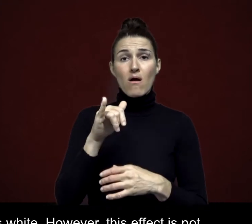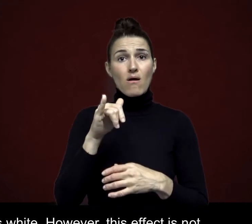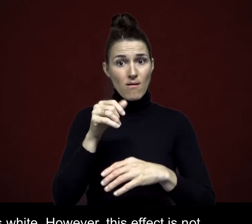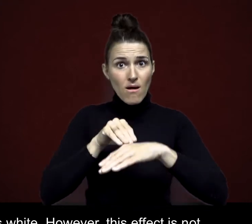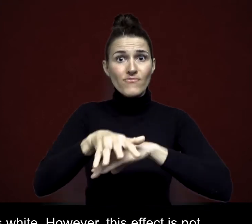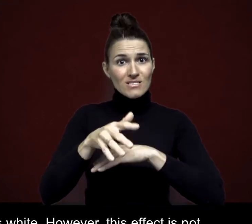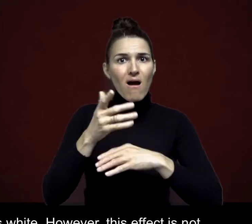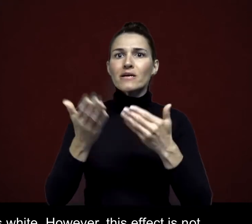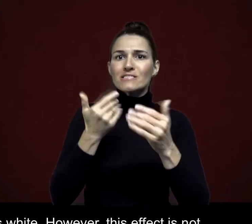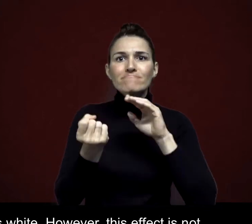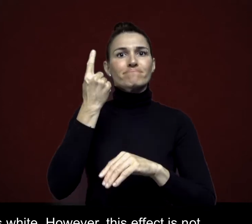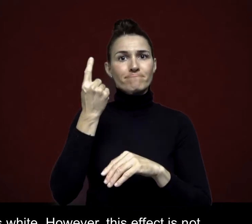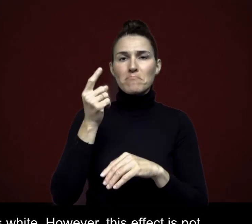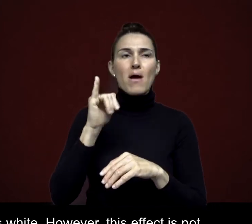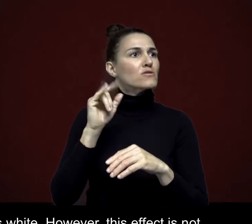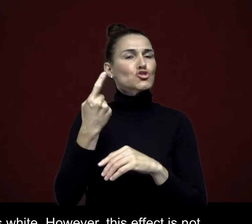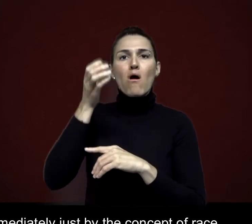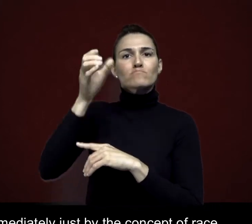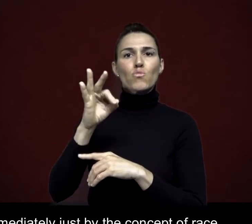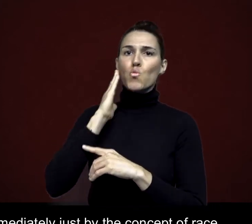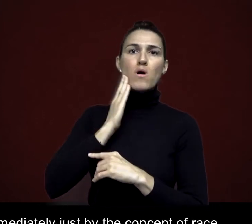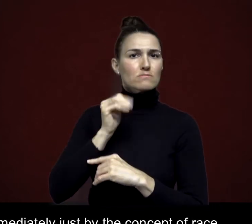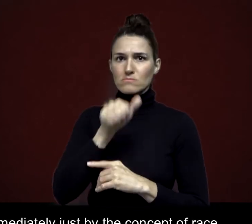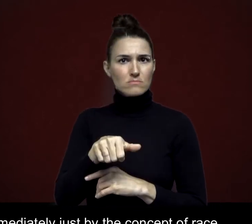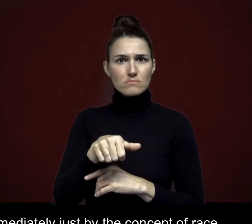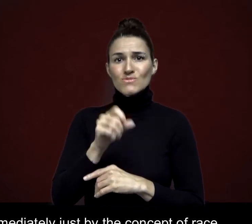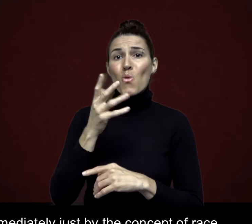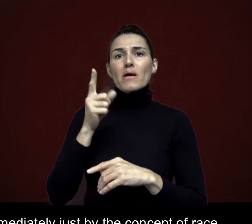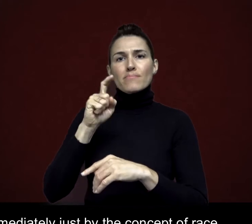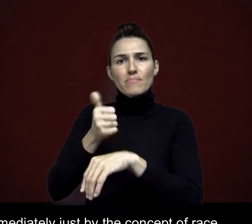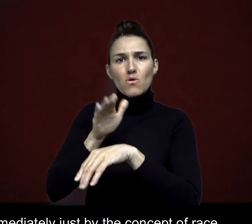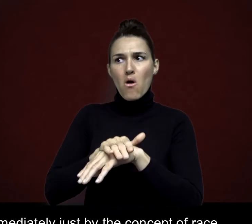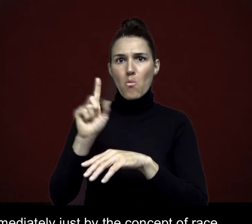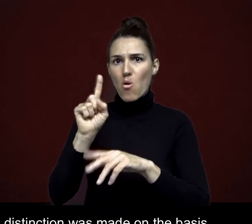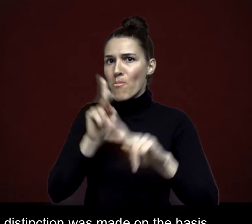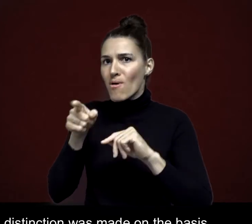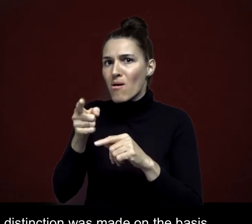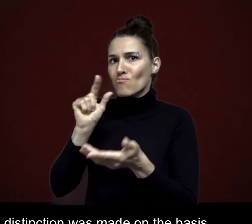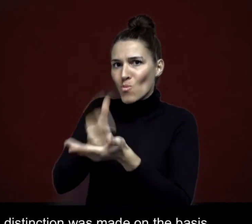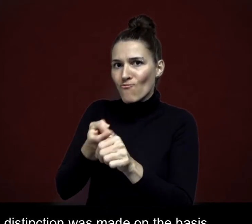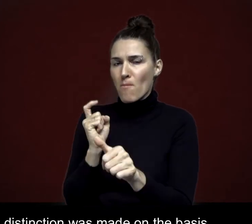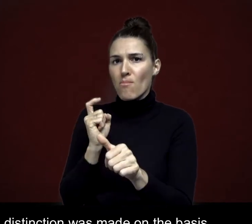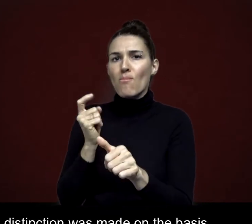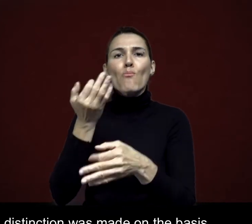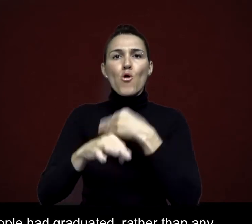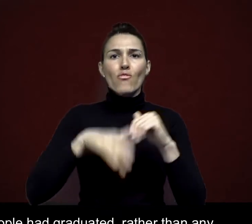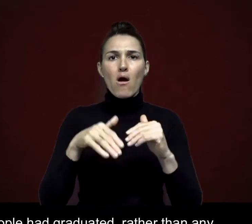white. However, this effect is not captured immediately just by the concept of race, because the distinction was made on the basis of where people